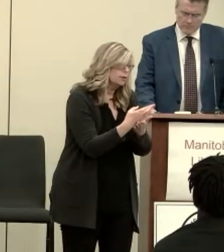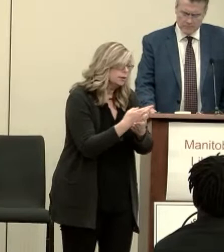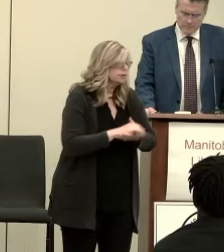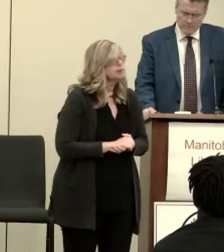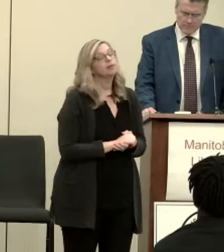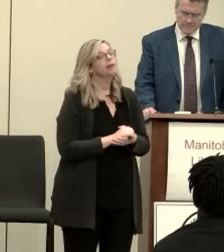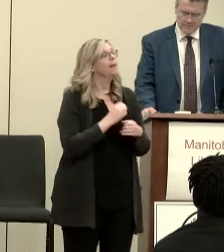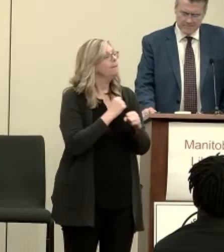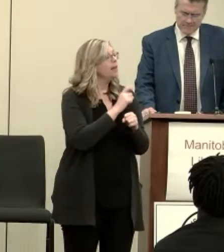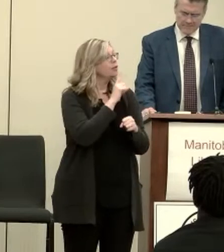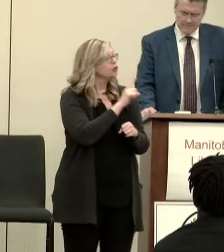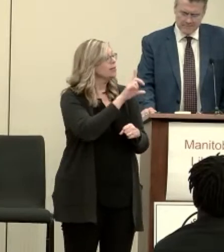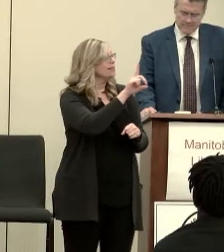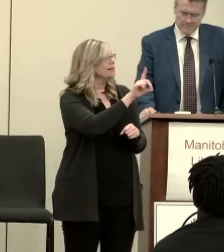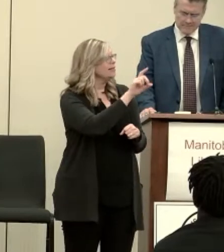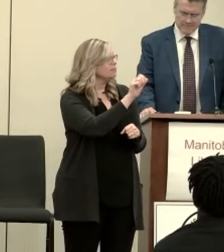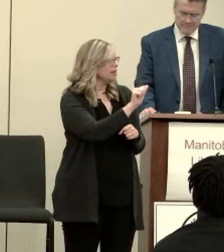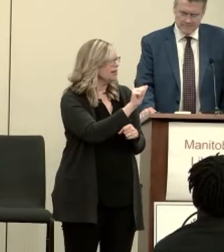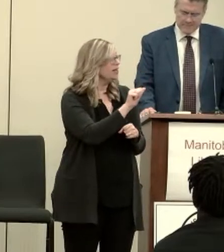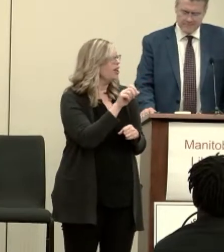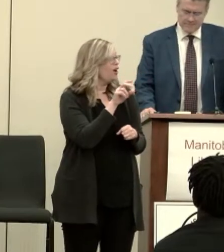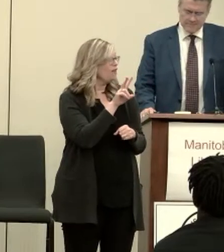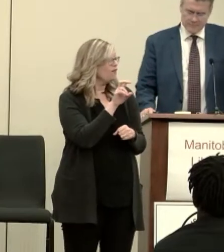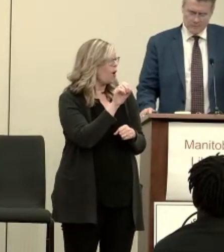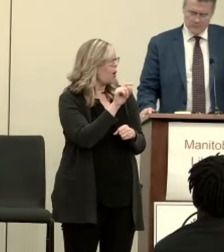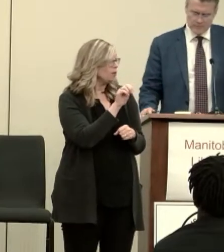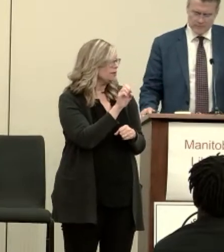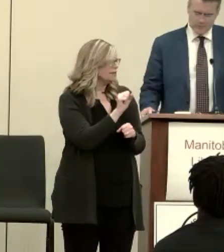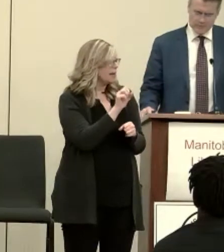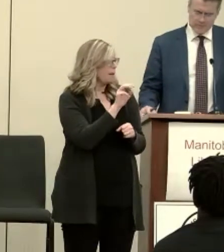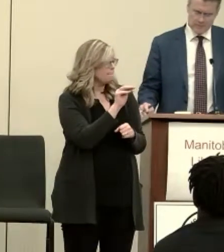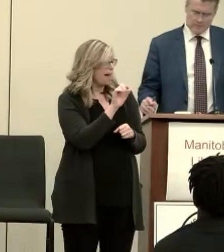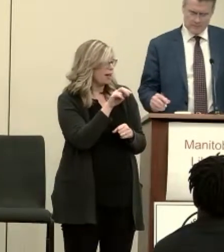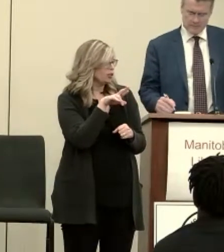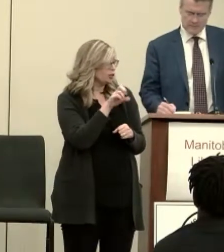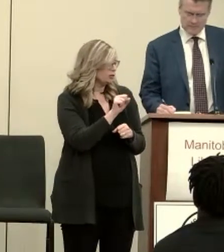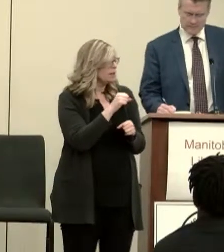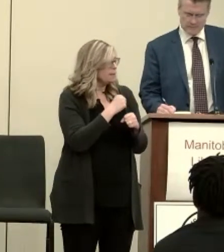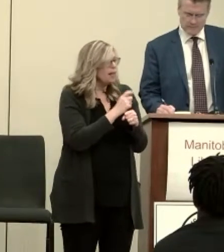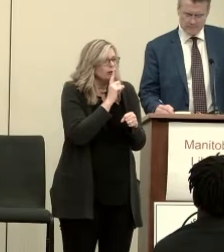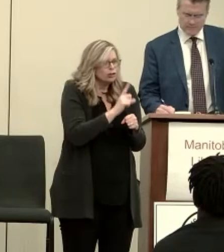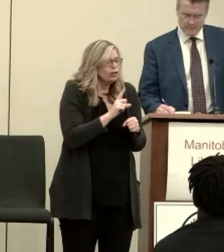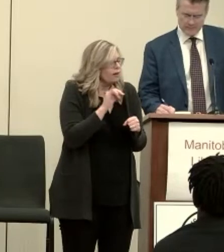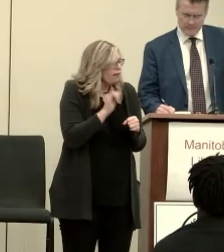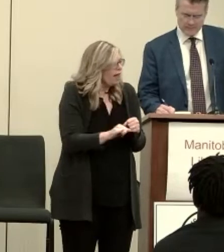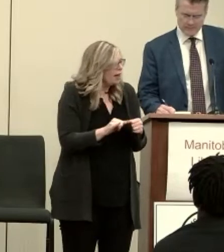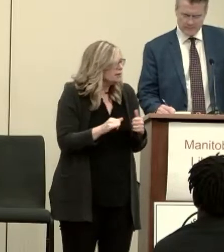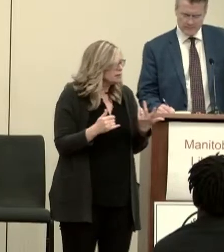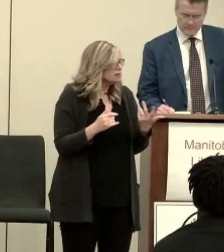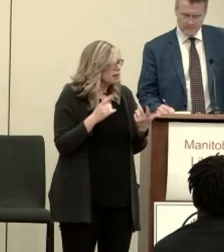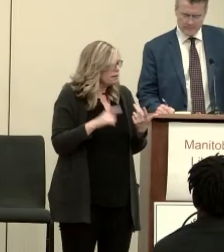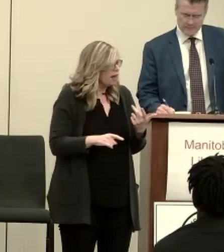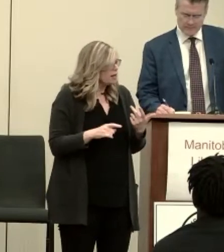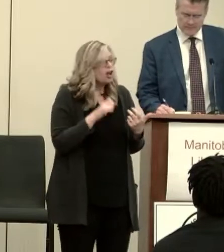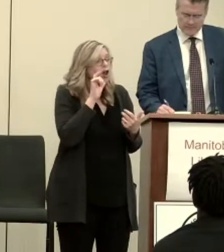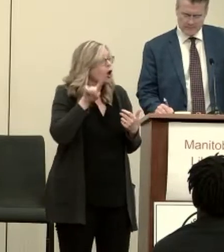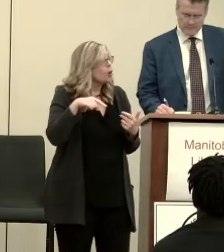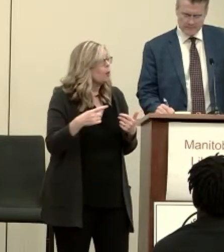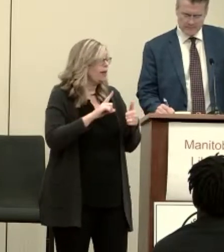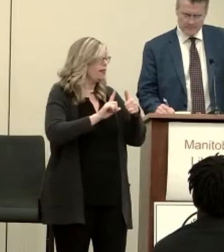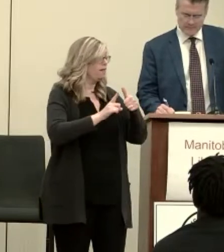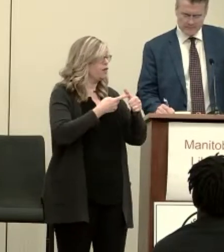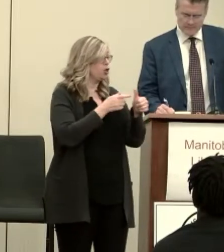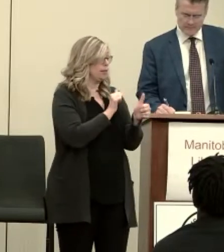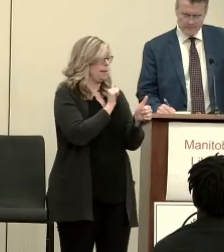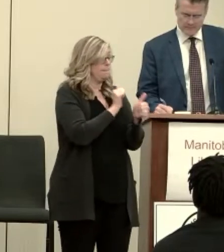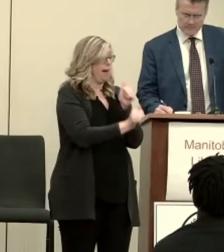that disability votes matter more by updating our democracy away from a first past the post system